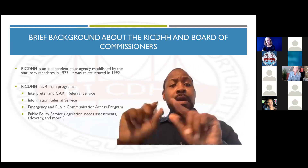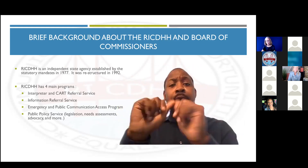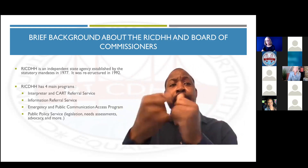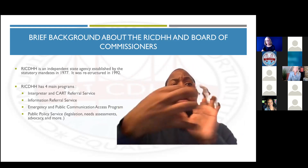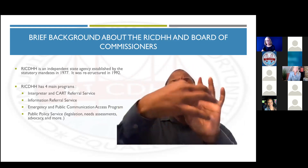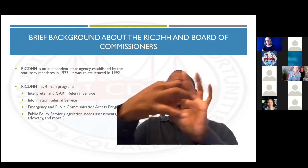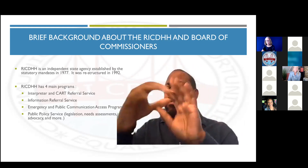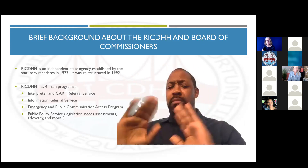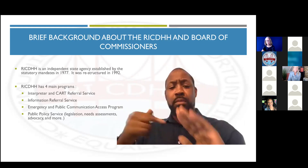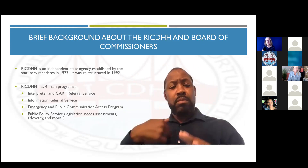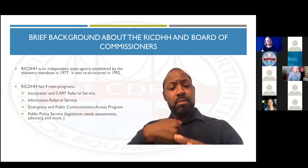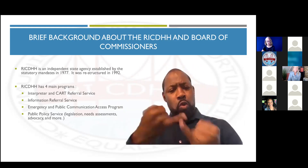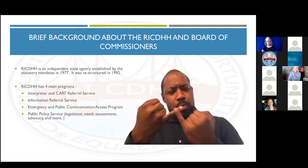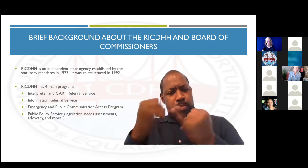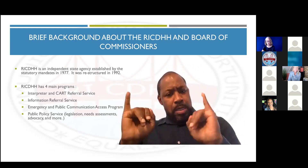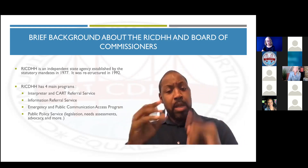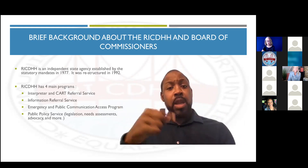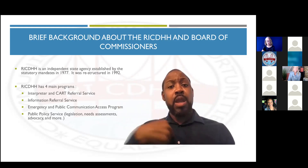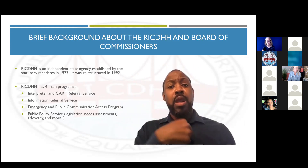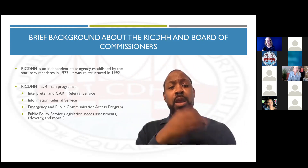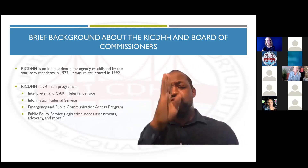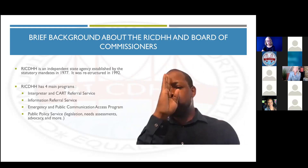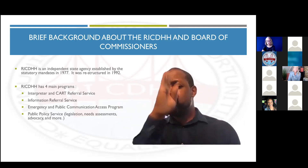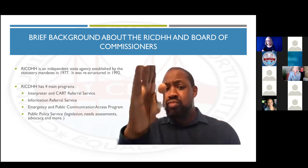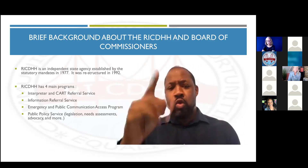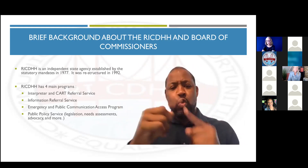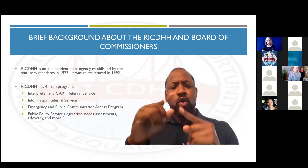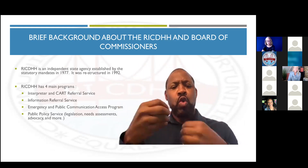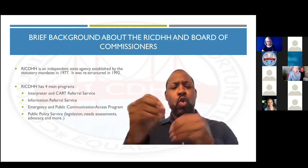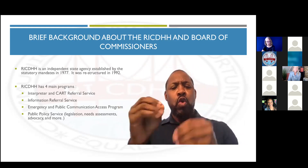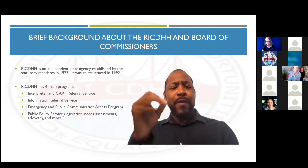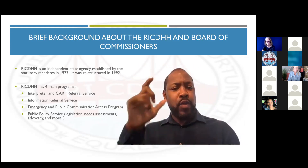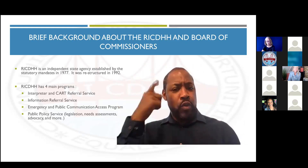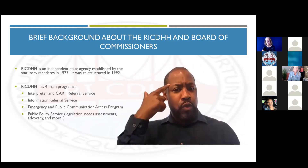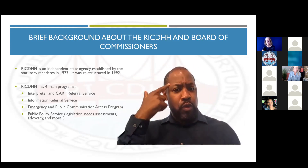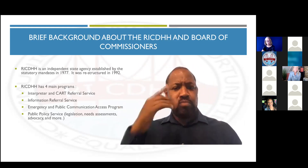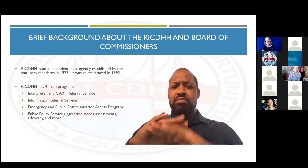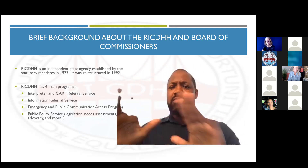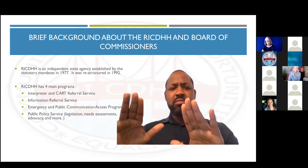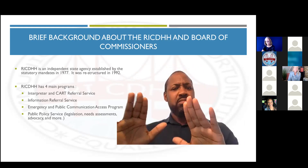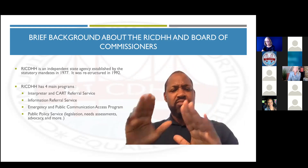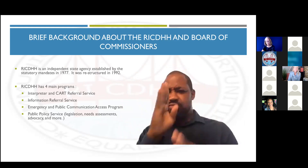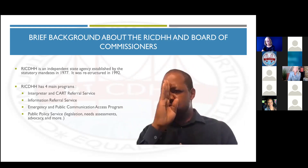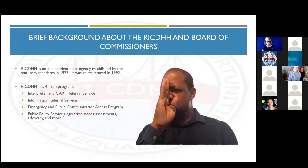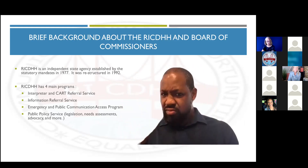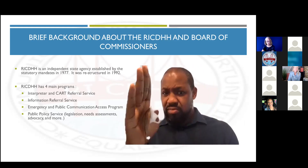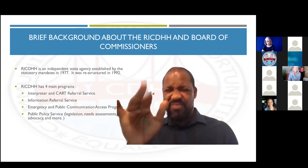So we have no affiliation with any other agency. We're wholly independent. We report directly to the governor.